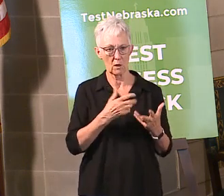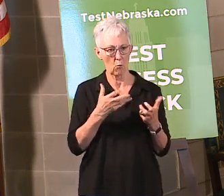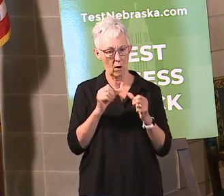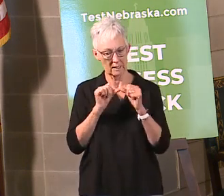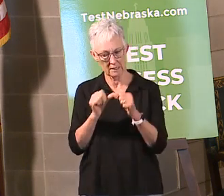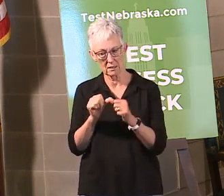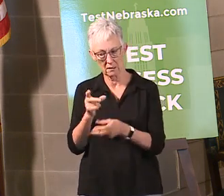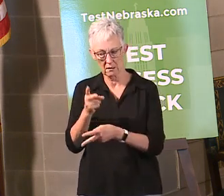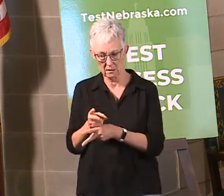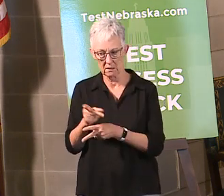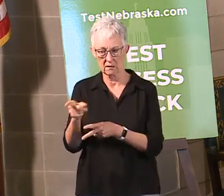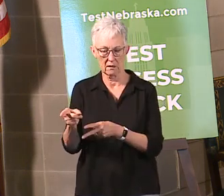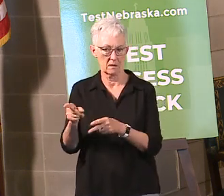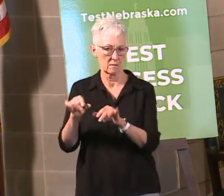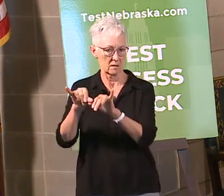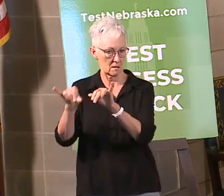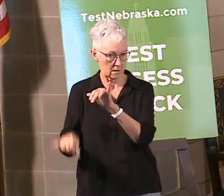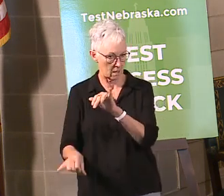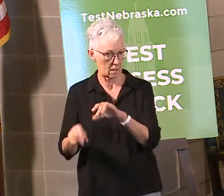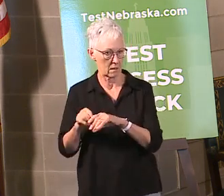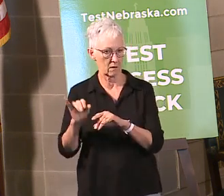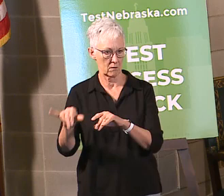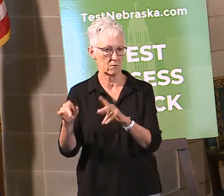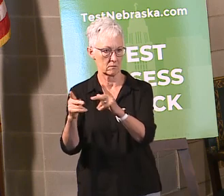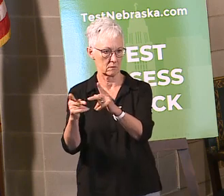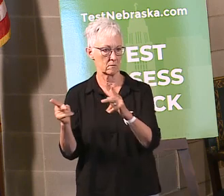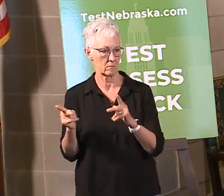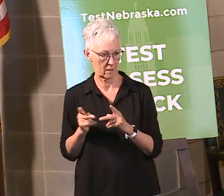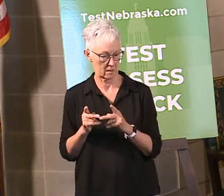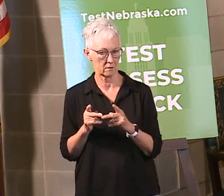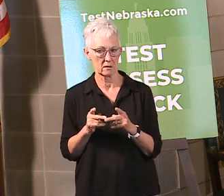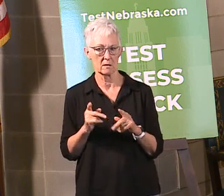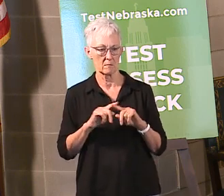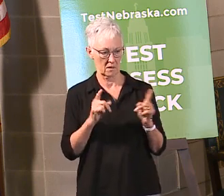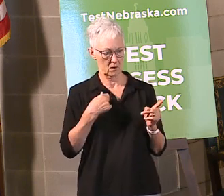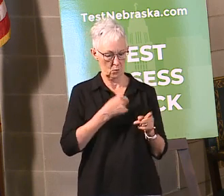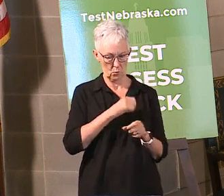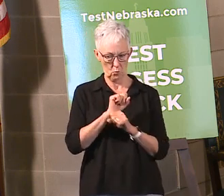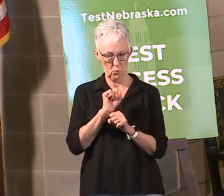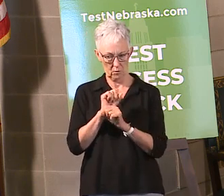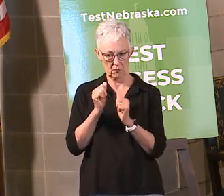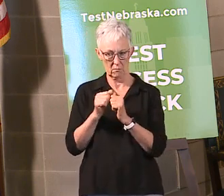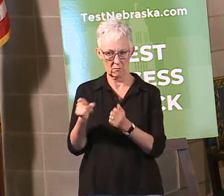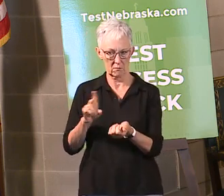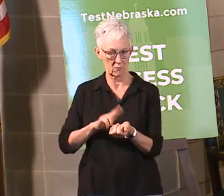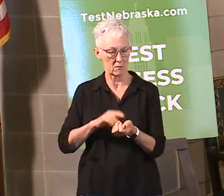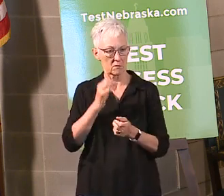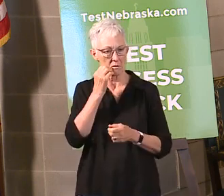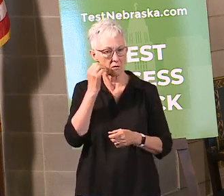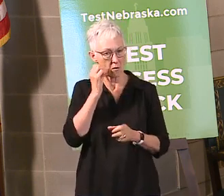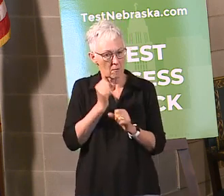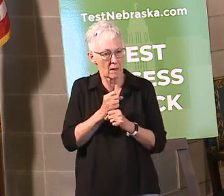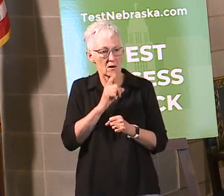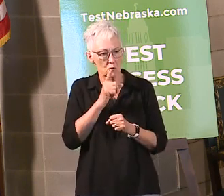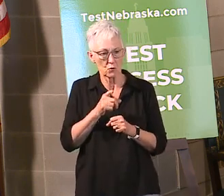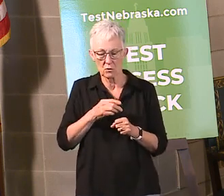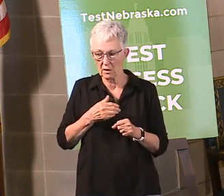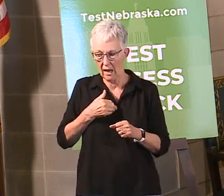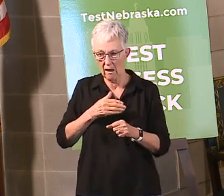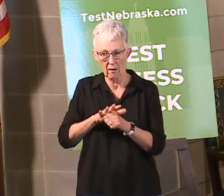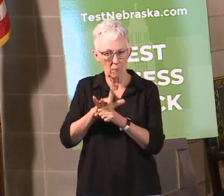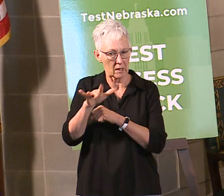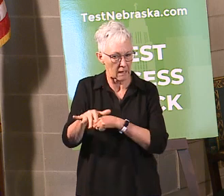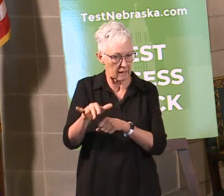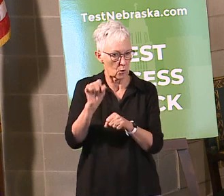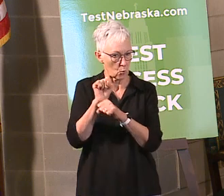We've had some patients transfer, but we are working with them to make sure they've got the staffing they need. And as I discussed on Friday, if we felt